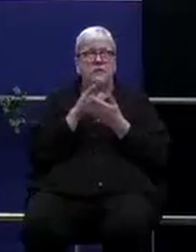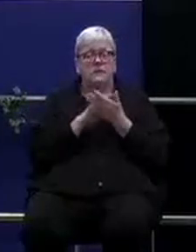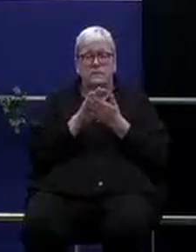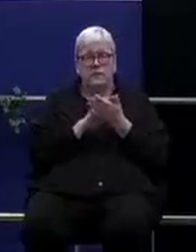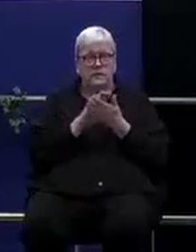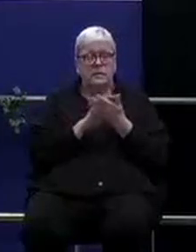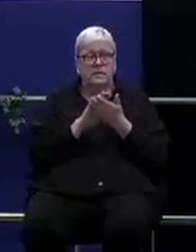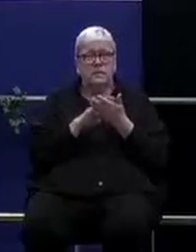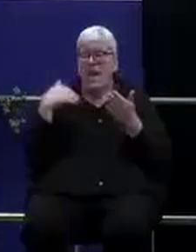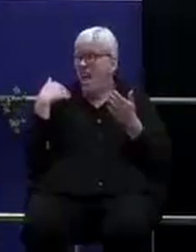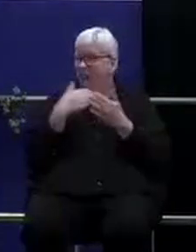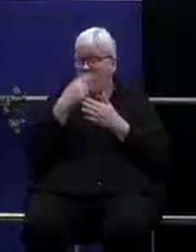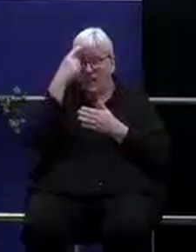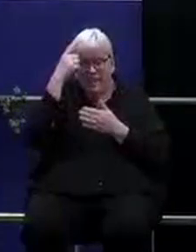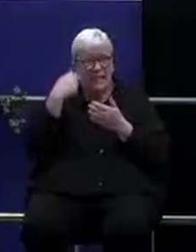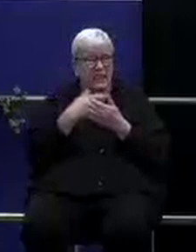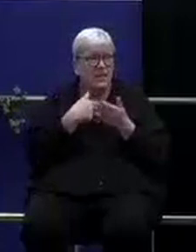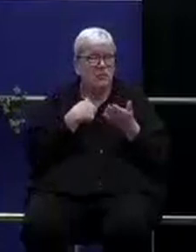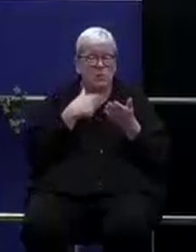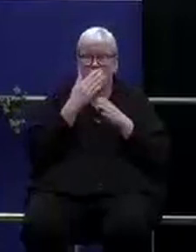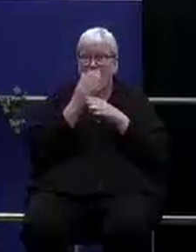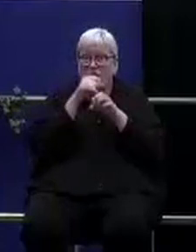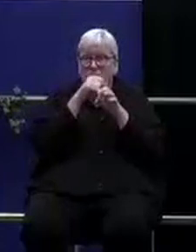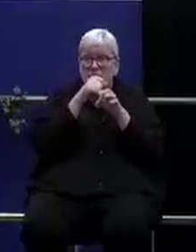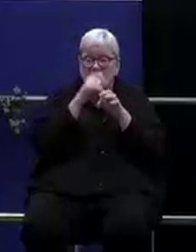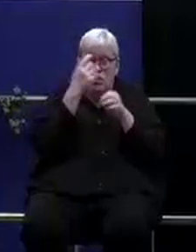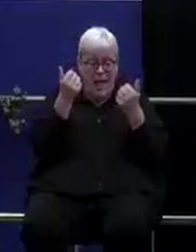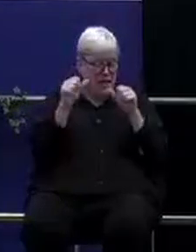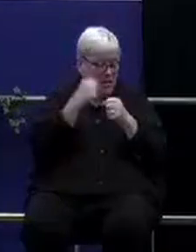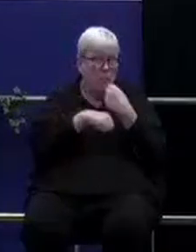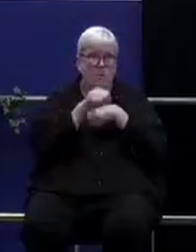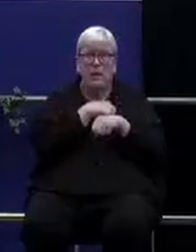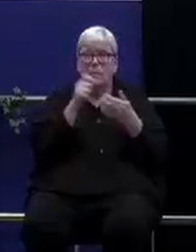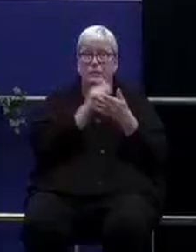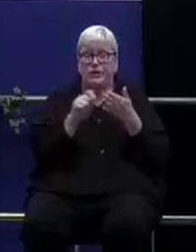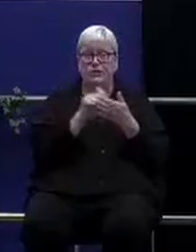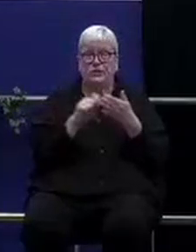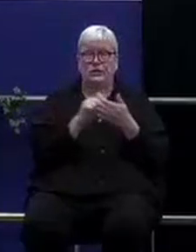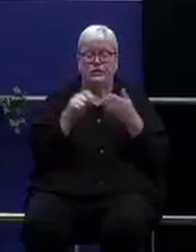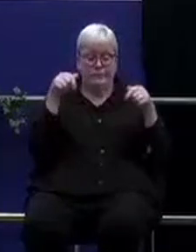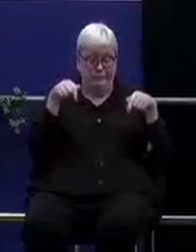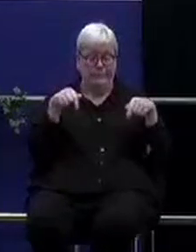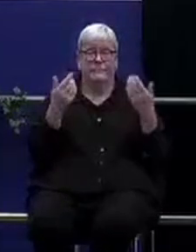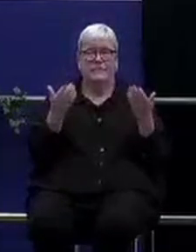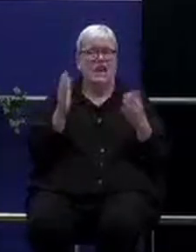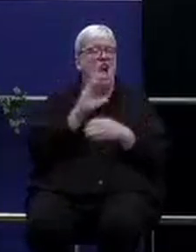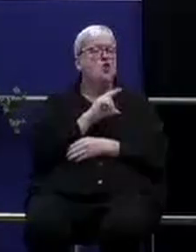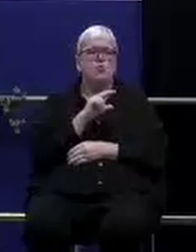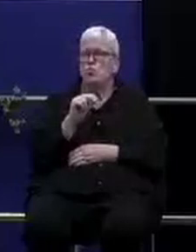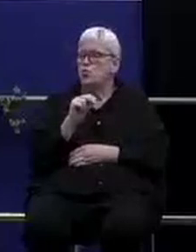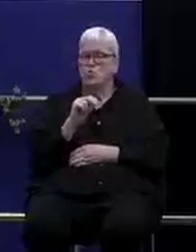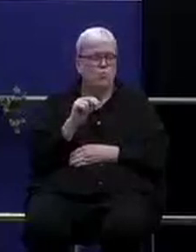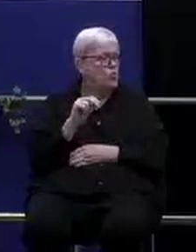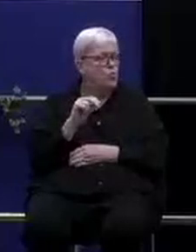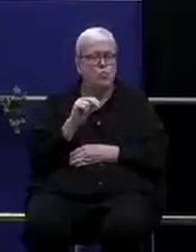Maybe like, did you ever think that your time as a pharmacist was going to end up being responsible for your first novel? No. I